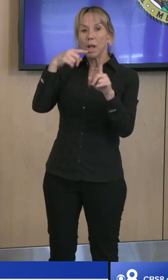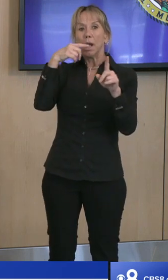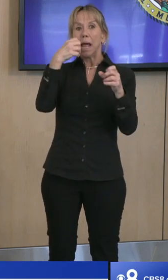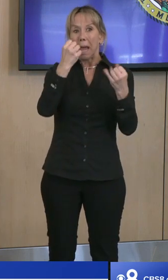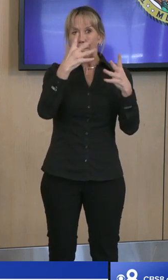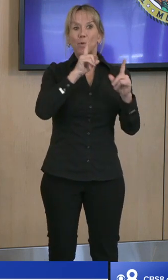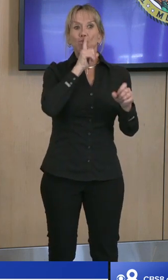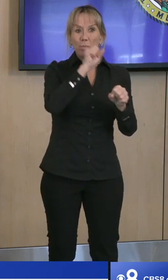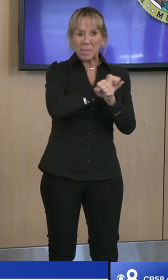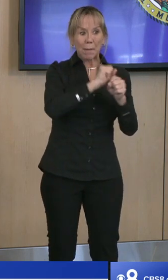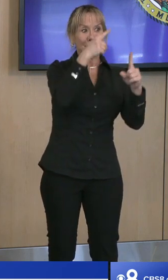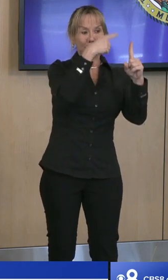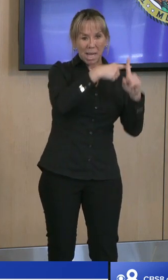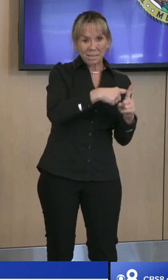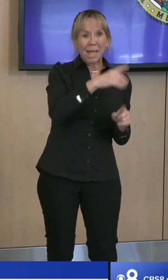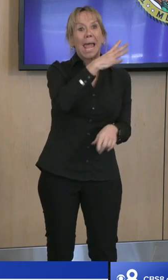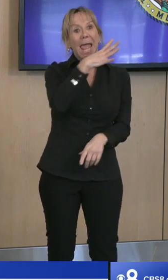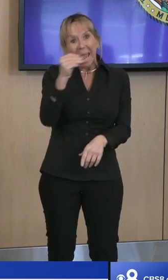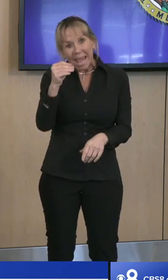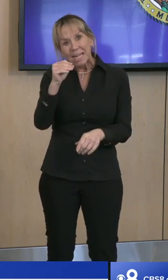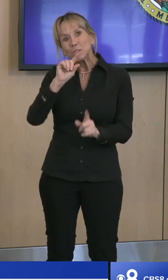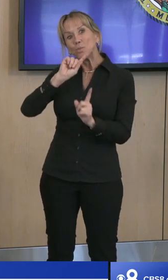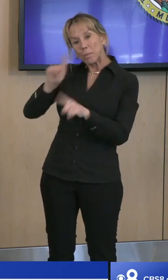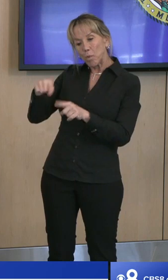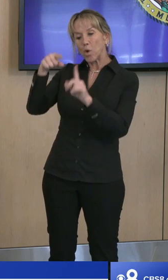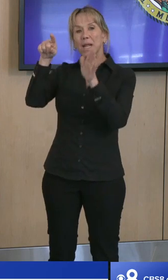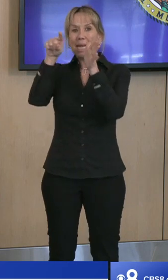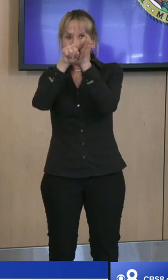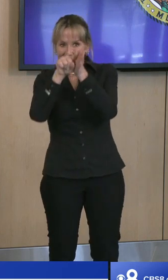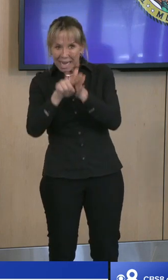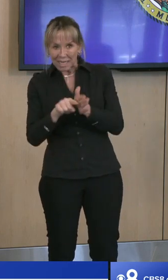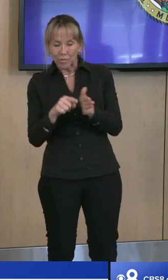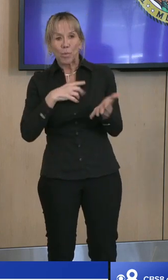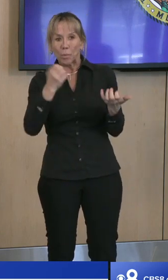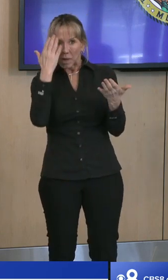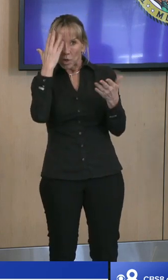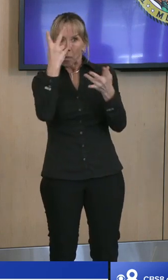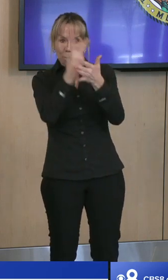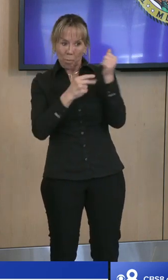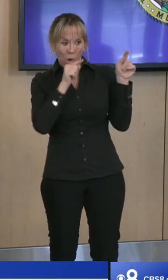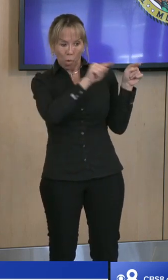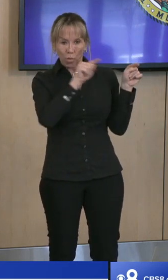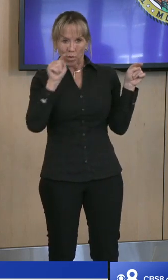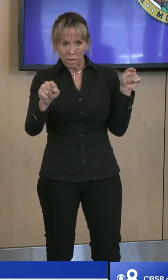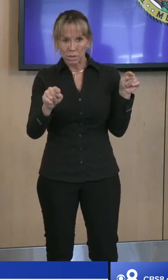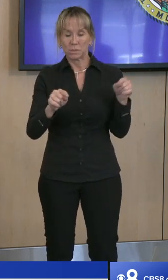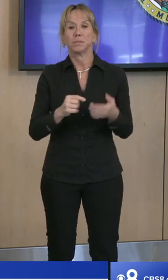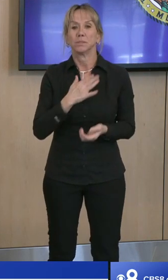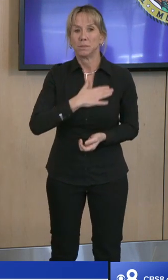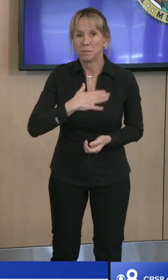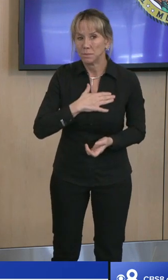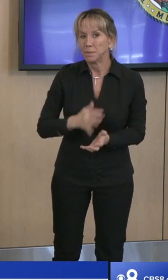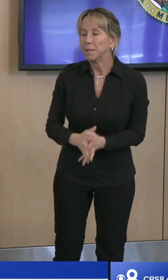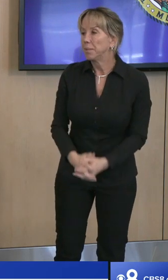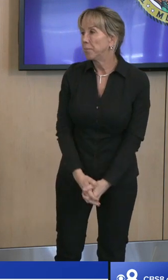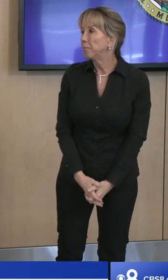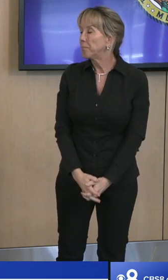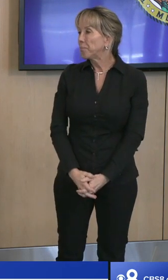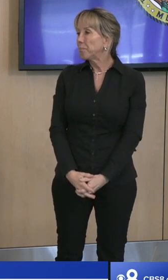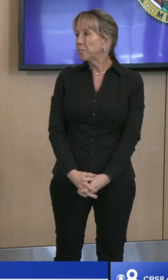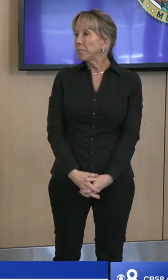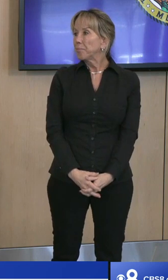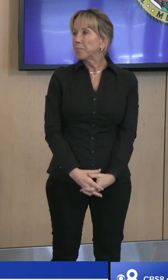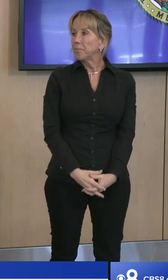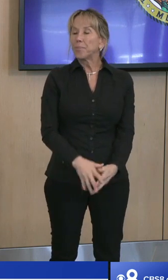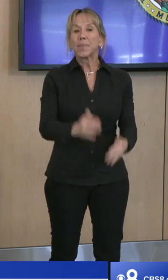look at the percentage of positive tests to the overall number of tests conducted. Thank you. Thank you, Dr. Wooten. I think this next one